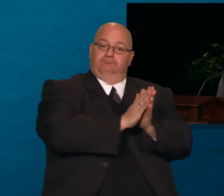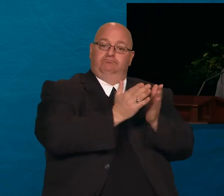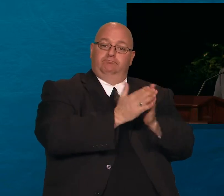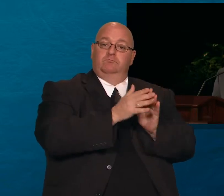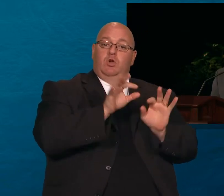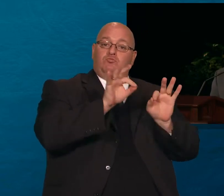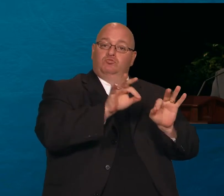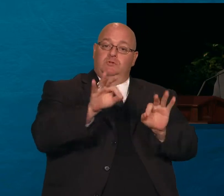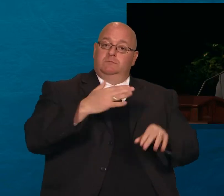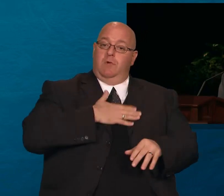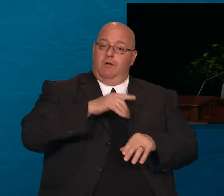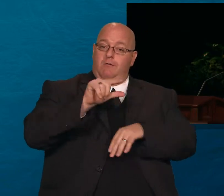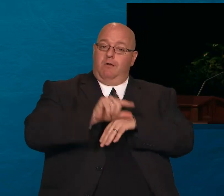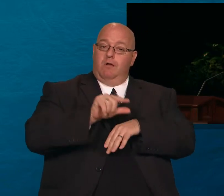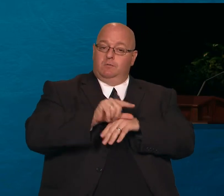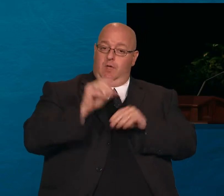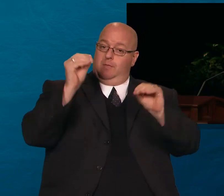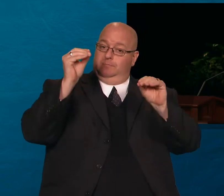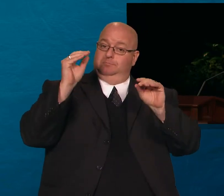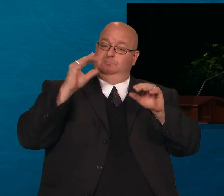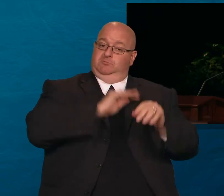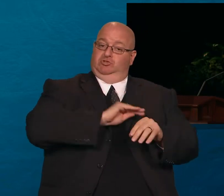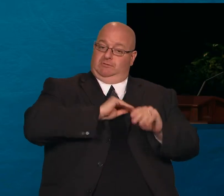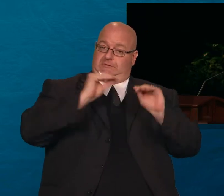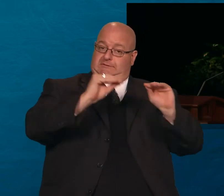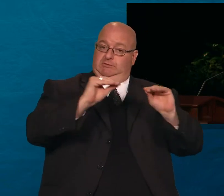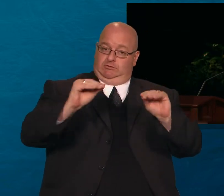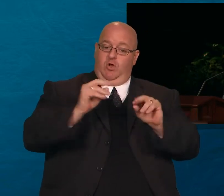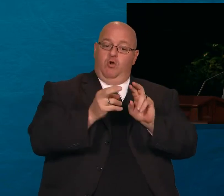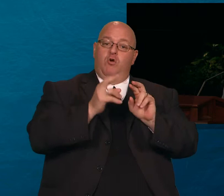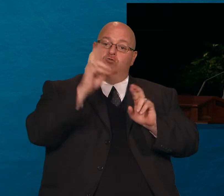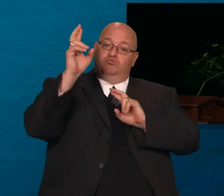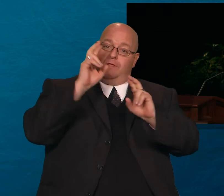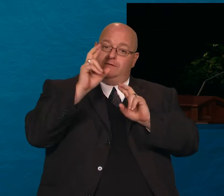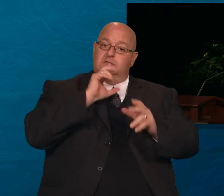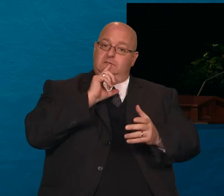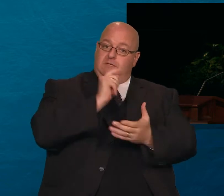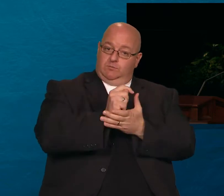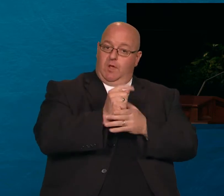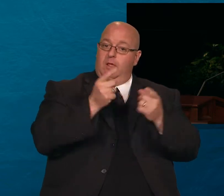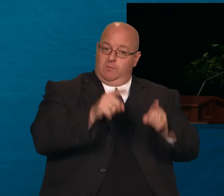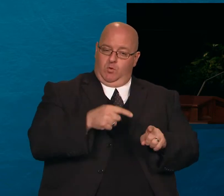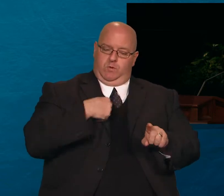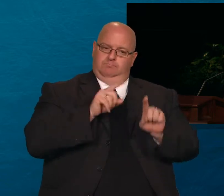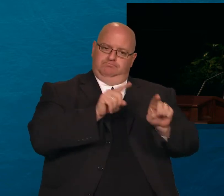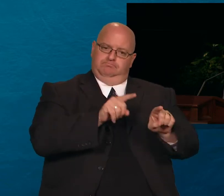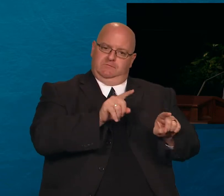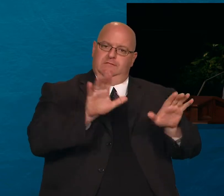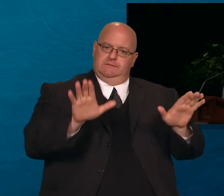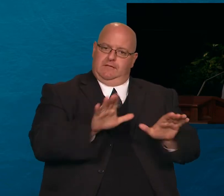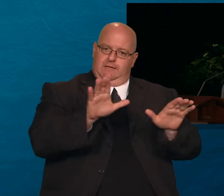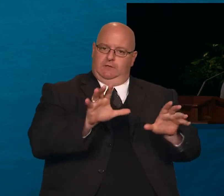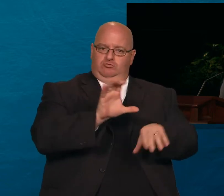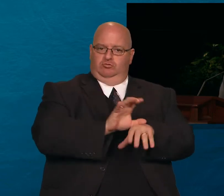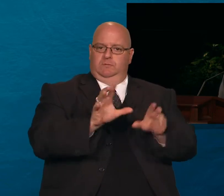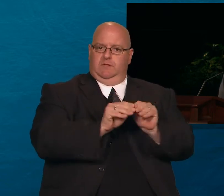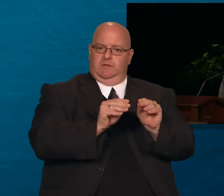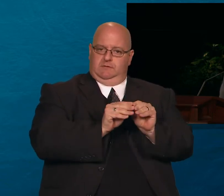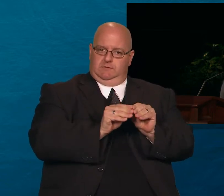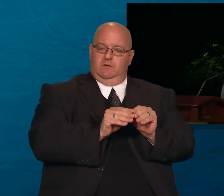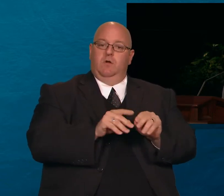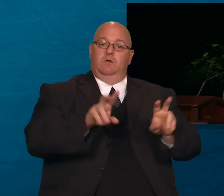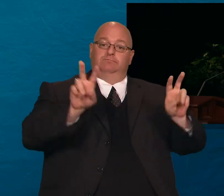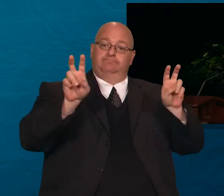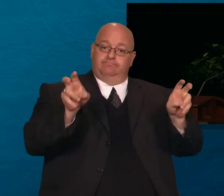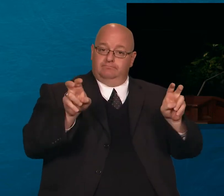Gospel, our missionaries teach that revelation and testimony come when we attend our Sunday church meetings. Quote, "As we